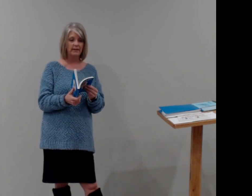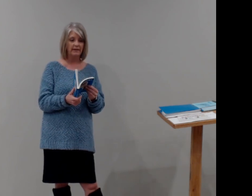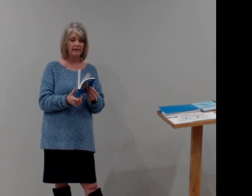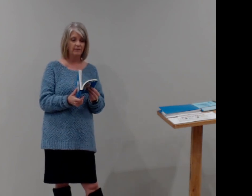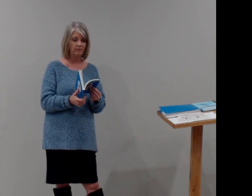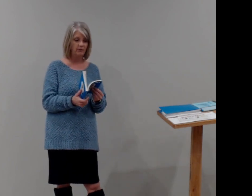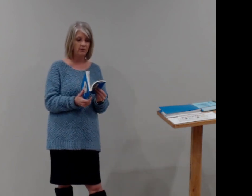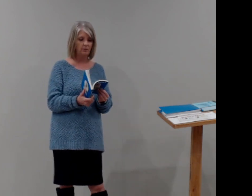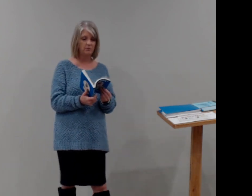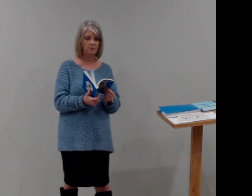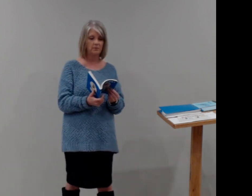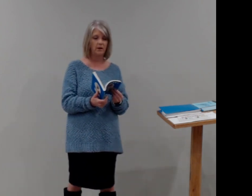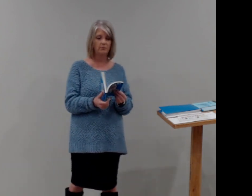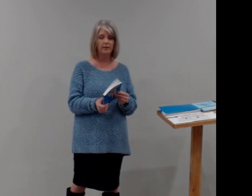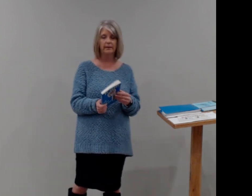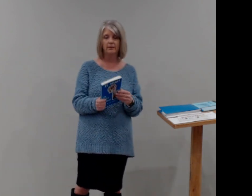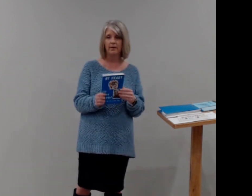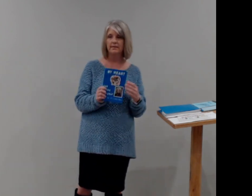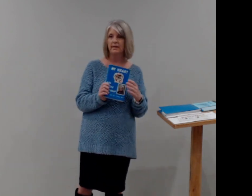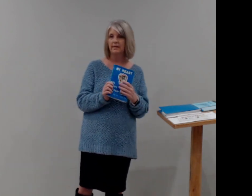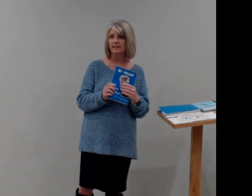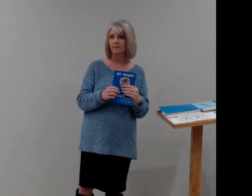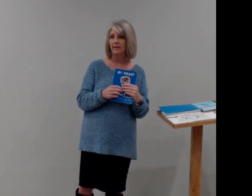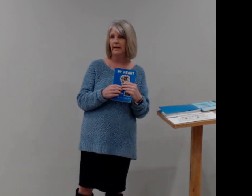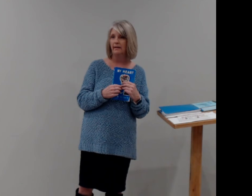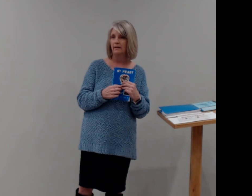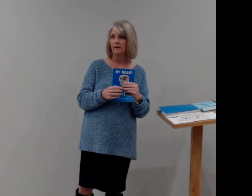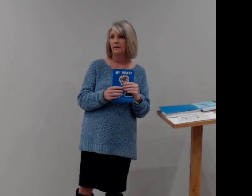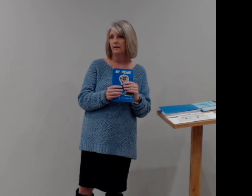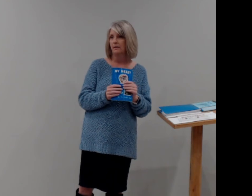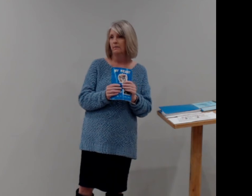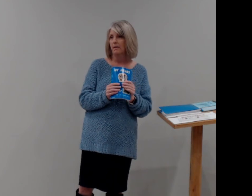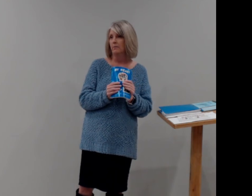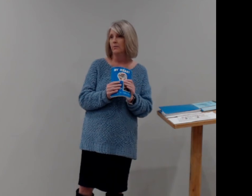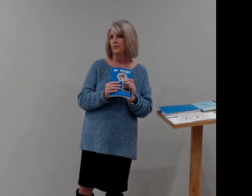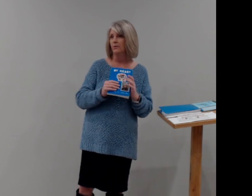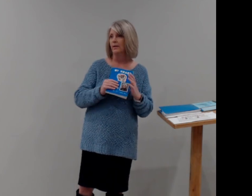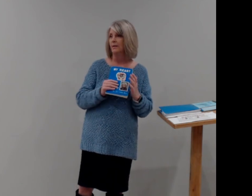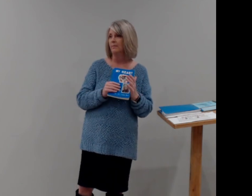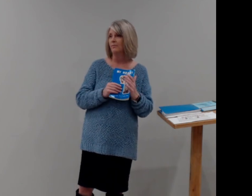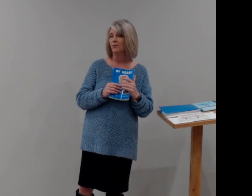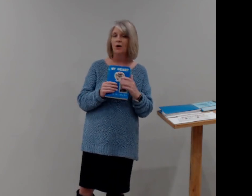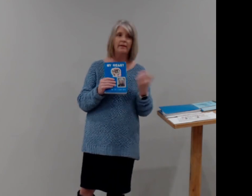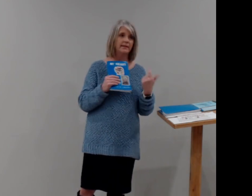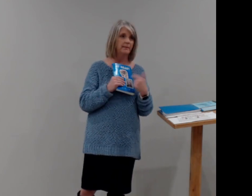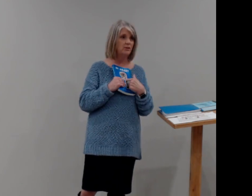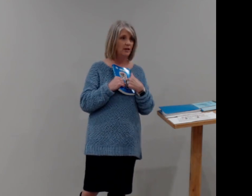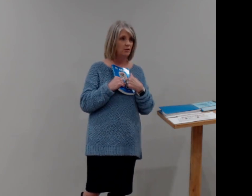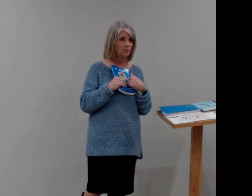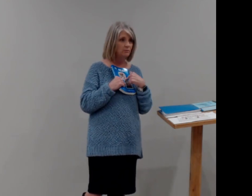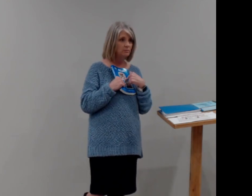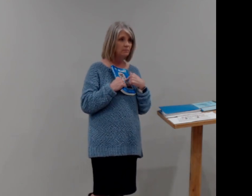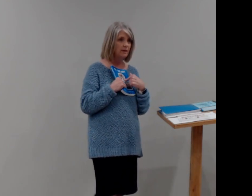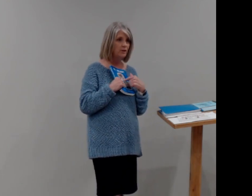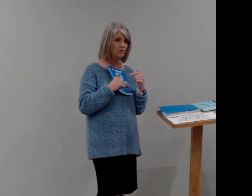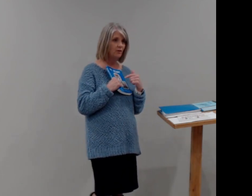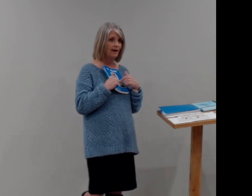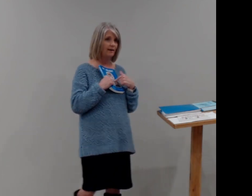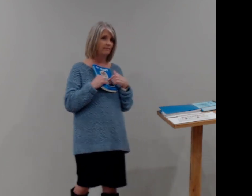if you are really interested in someday maybe pursuing it. Maybe if you're not, this may change you. It may change your life. It may change